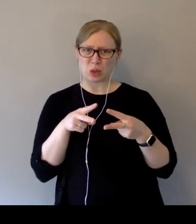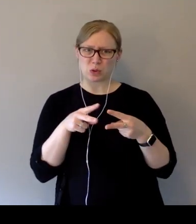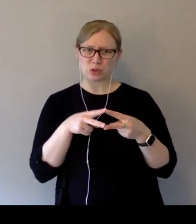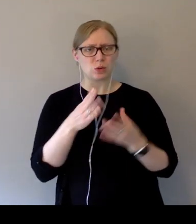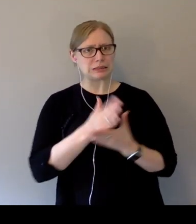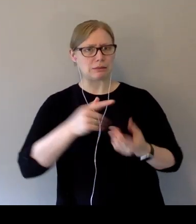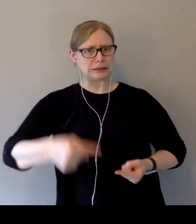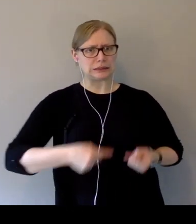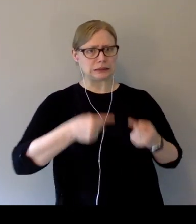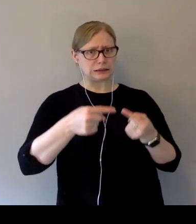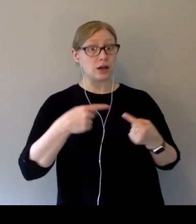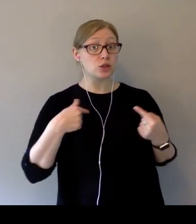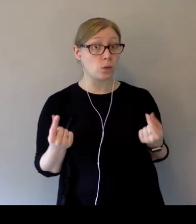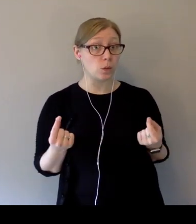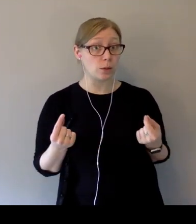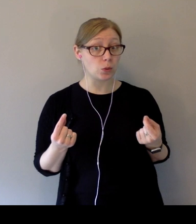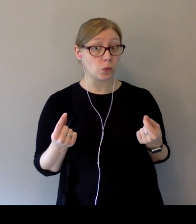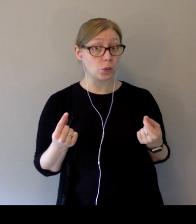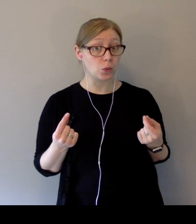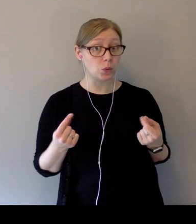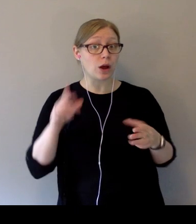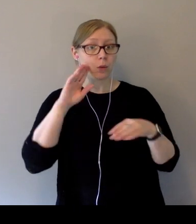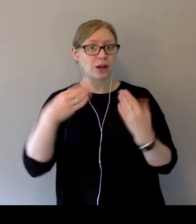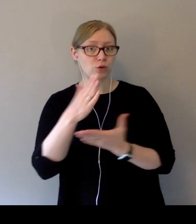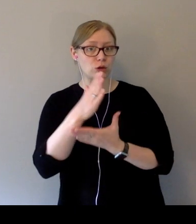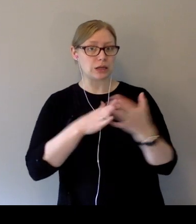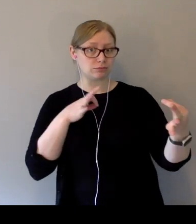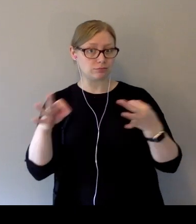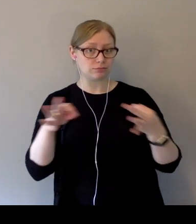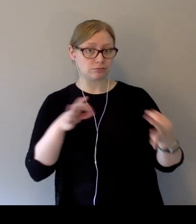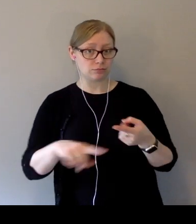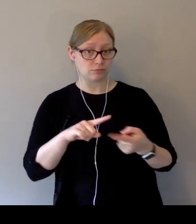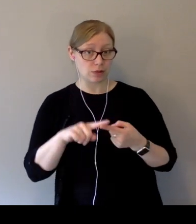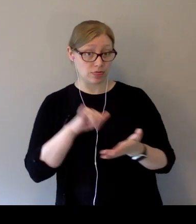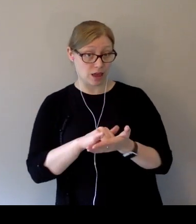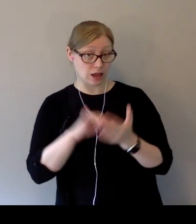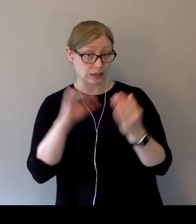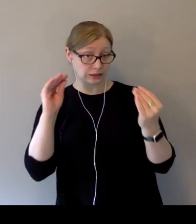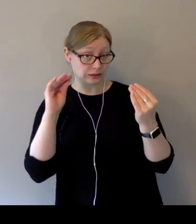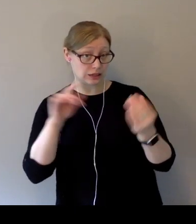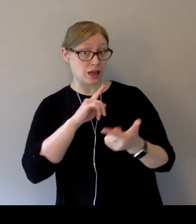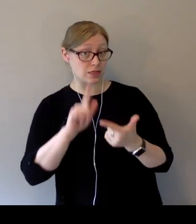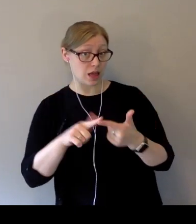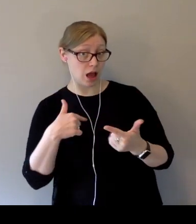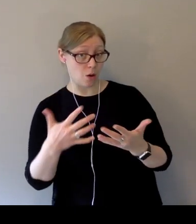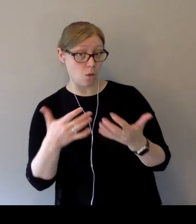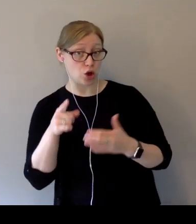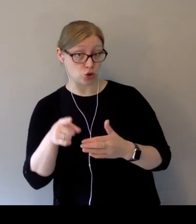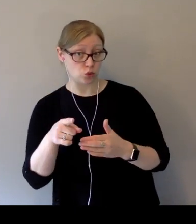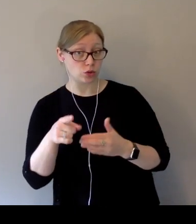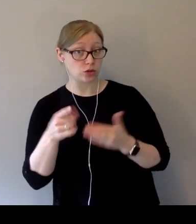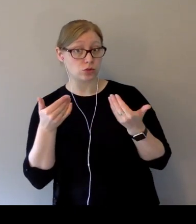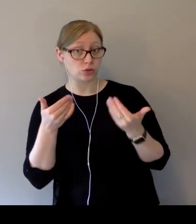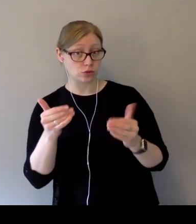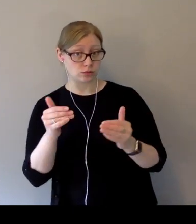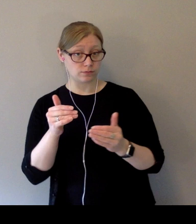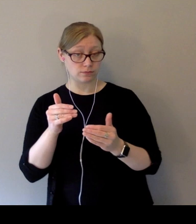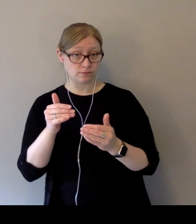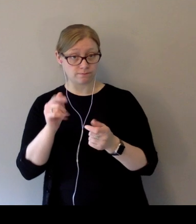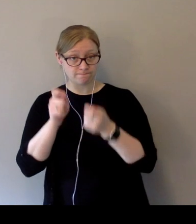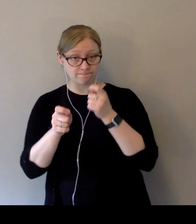issues with. So what I'm going to do is I'm going to give you some instruction on it, and then I would like you to just